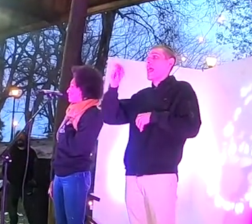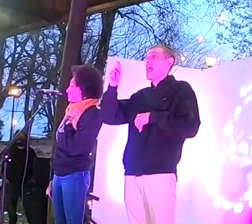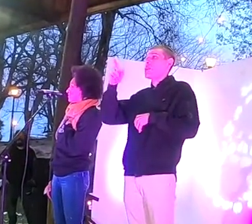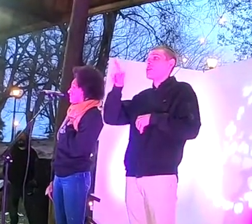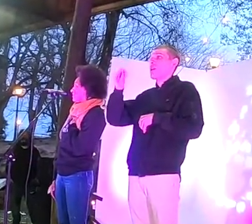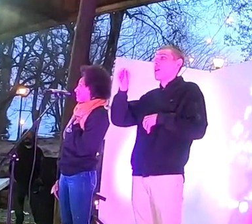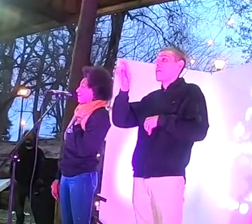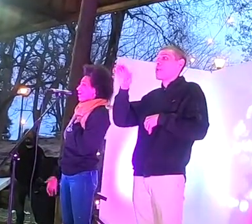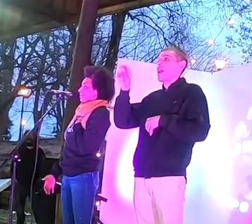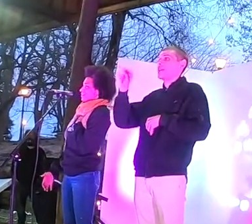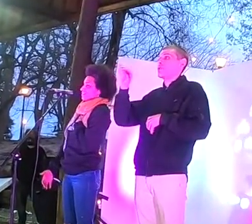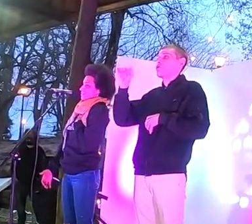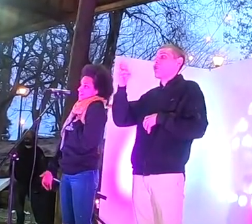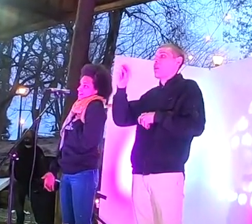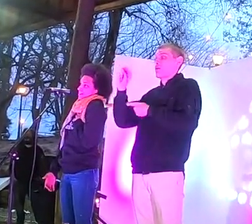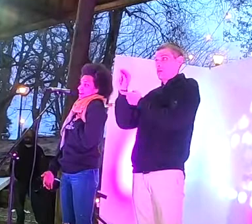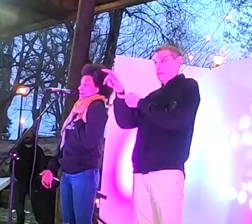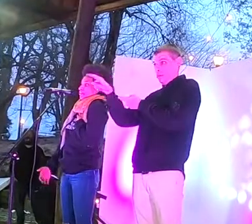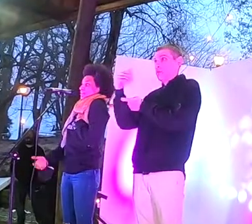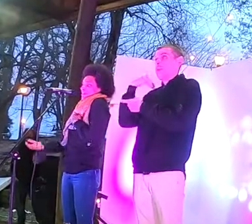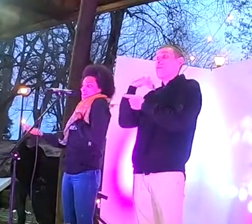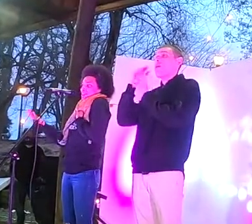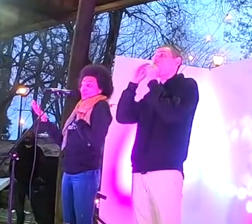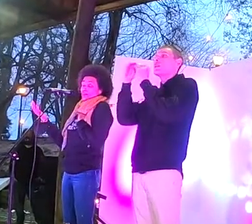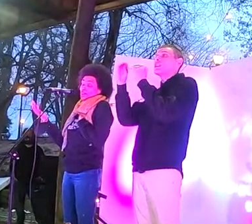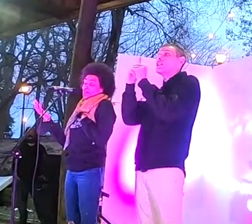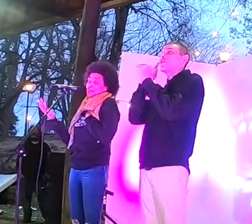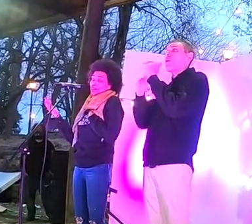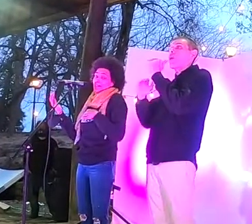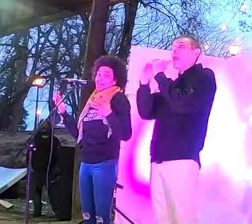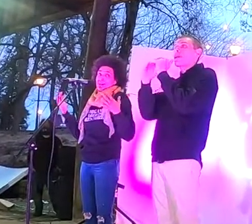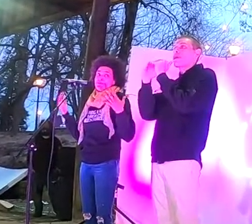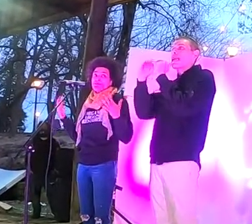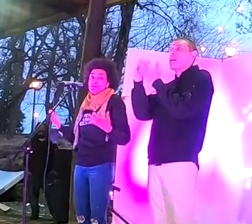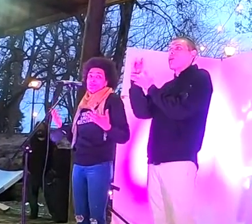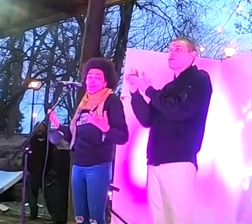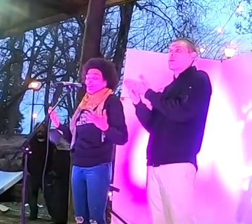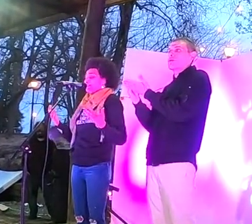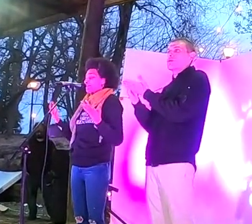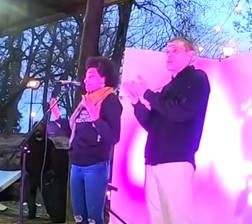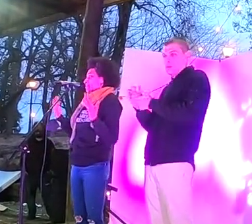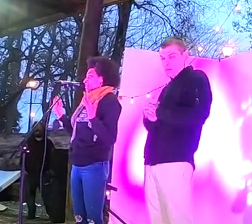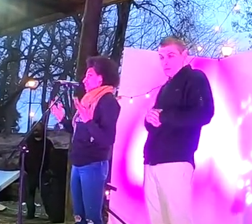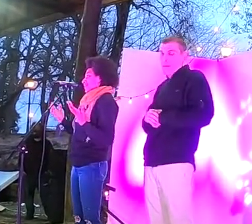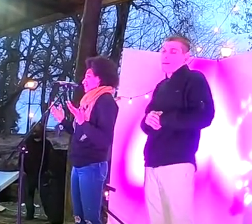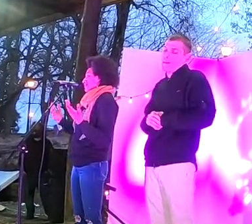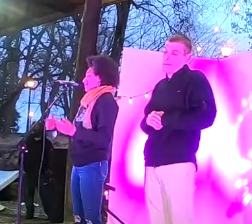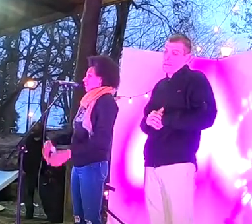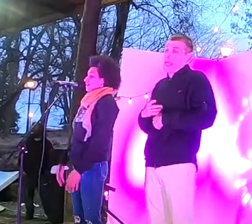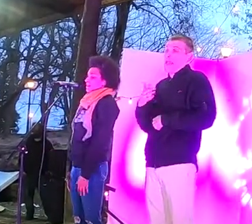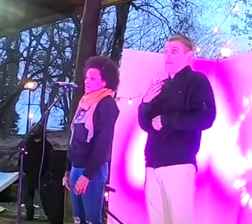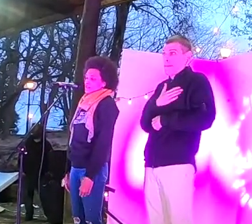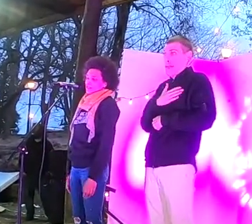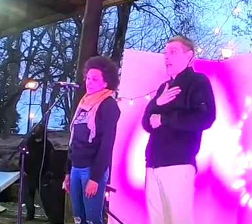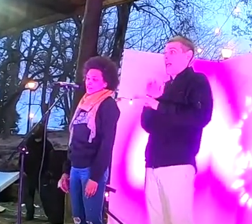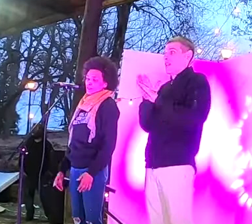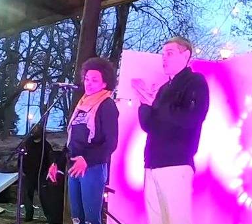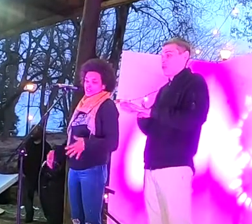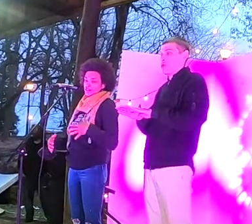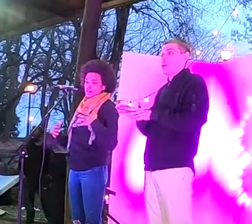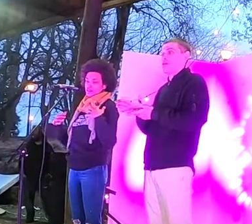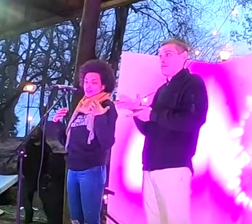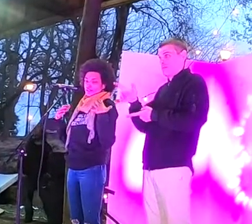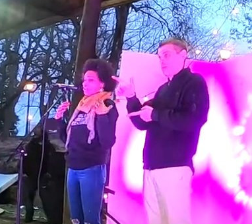Johnson was the art and equity trainer for my young child. And